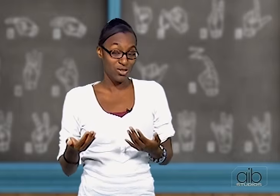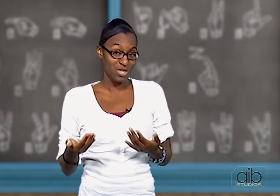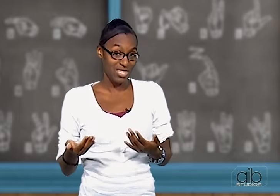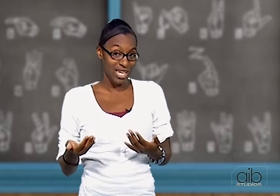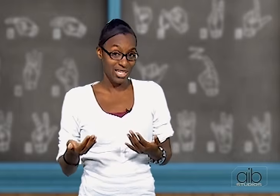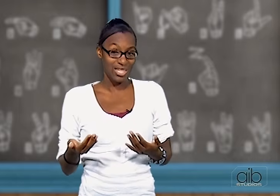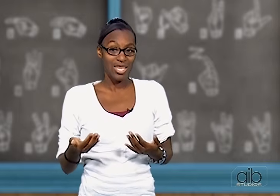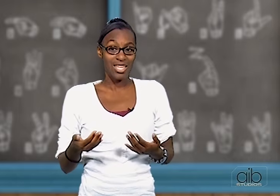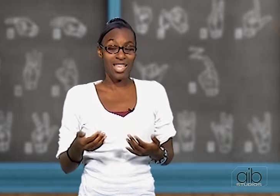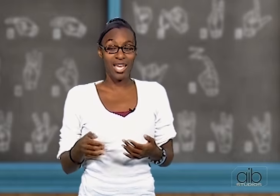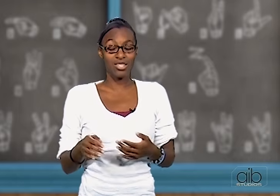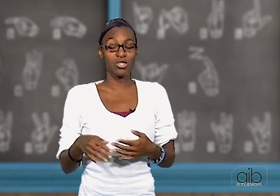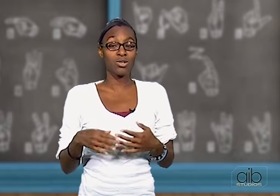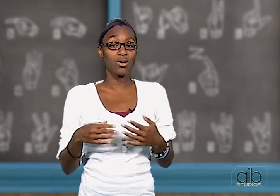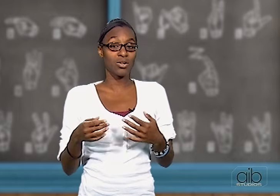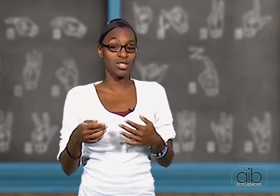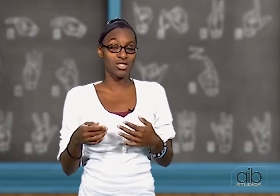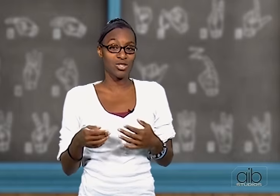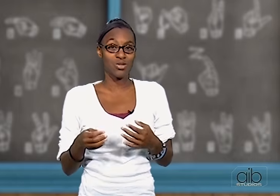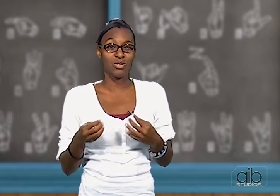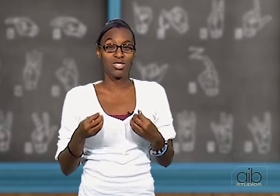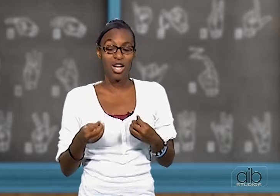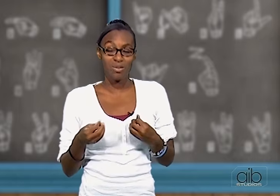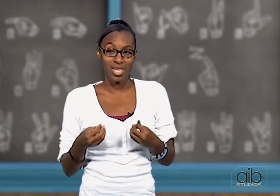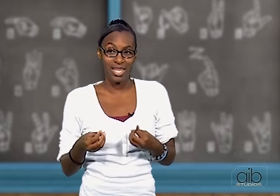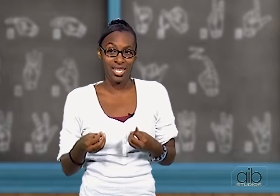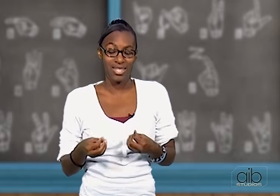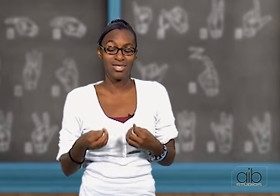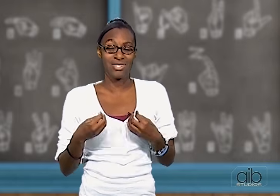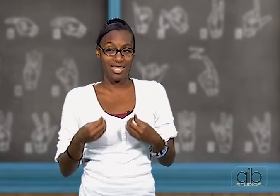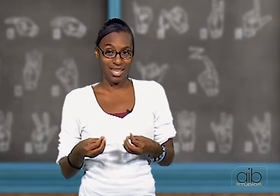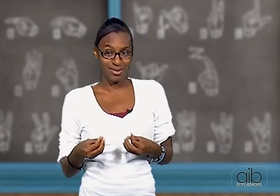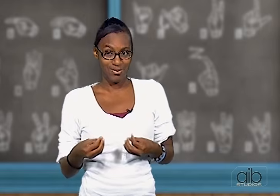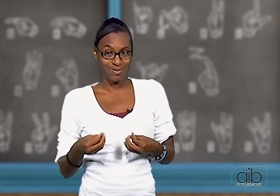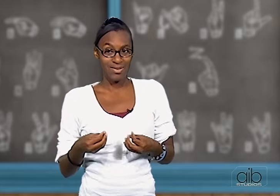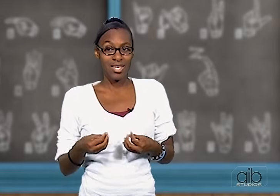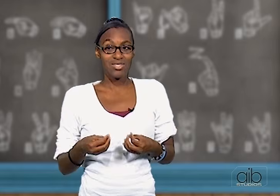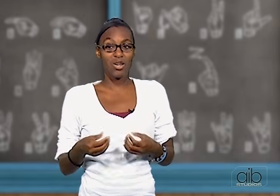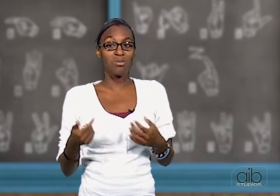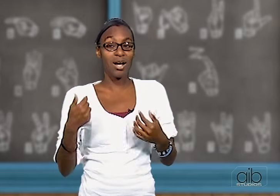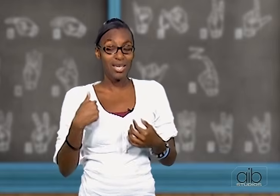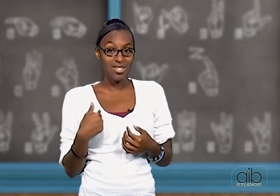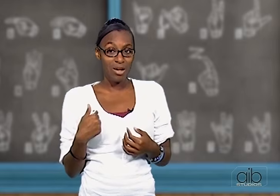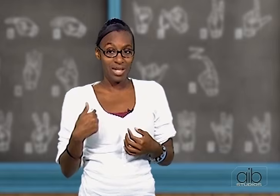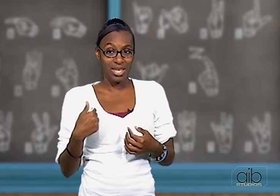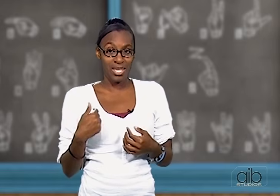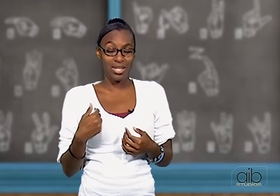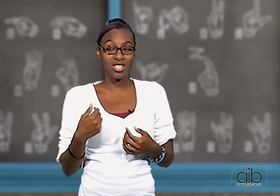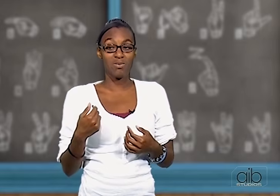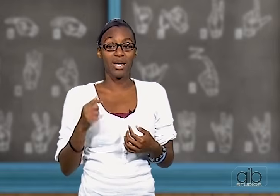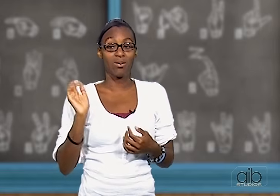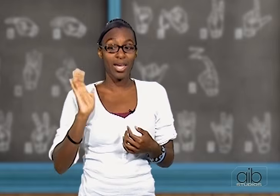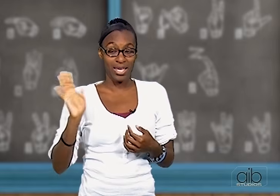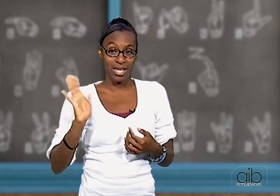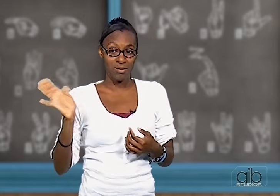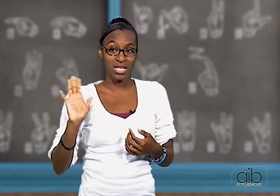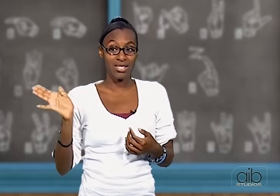new to signing, that you are going to use your dominant hand to sign. So my dominant hand is my right hand because I